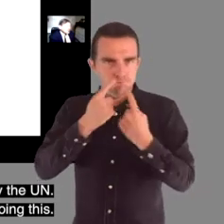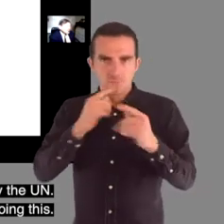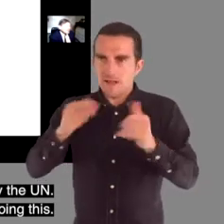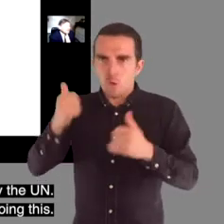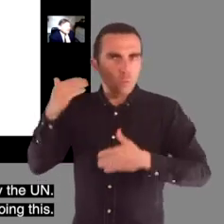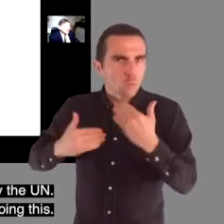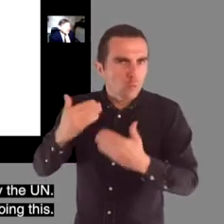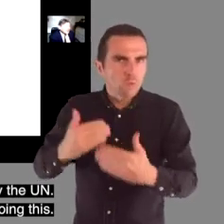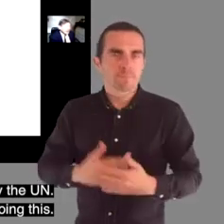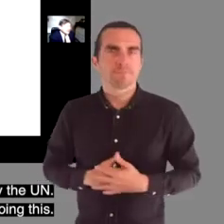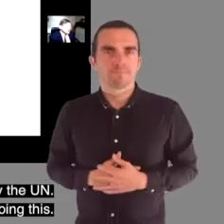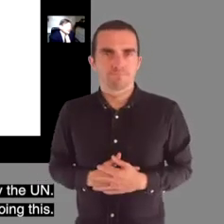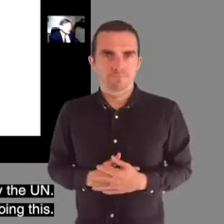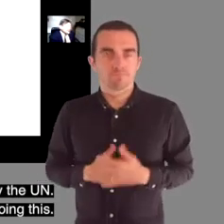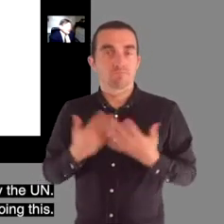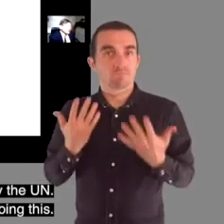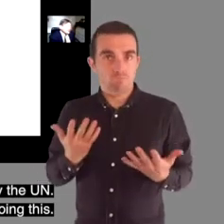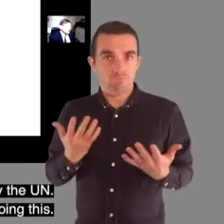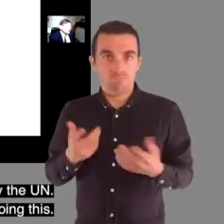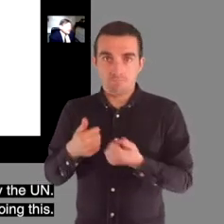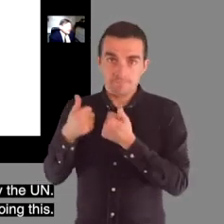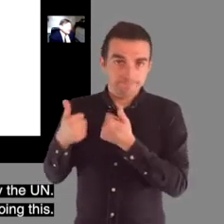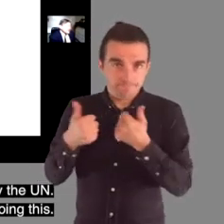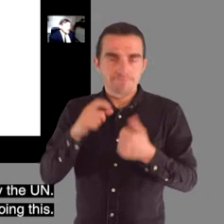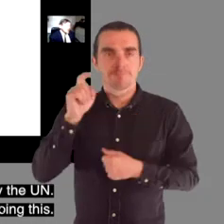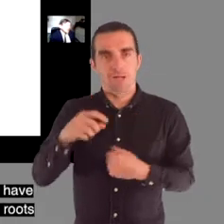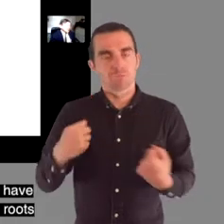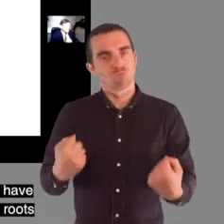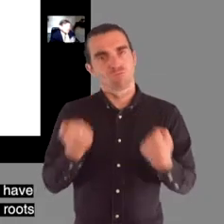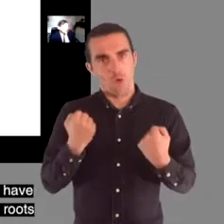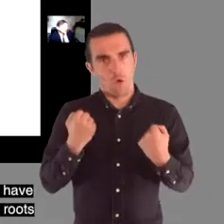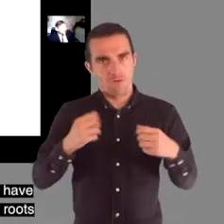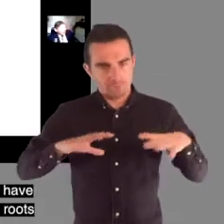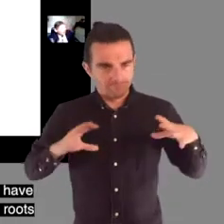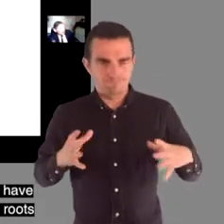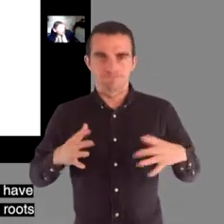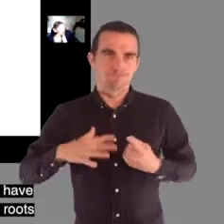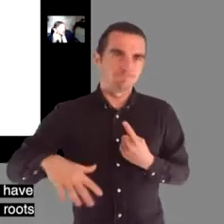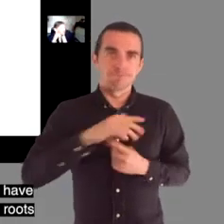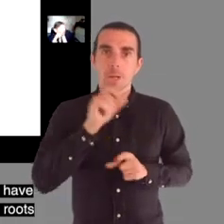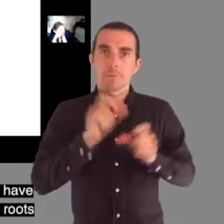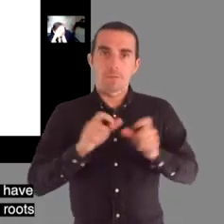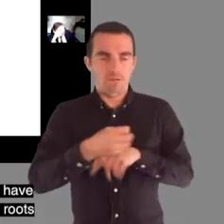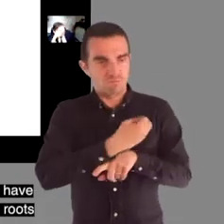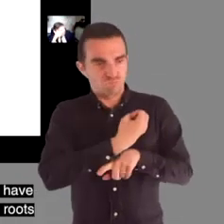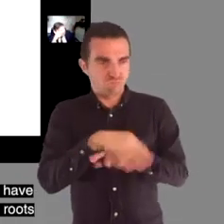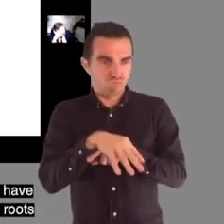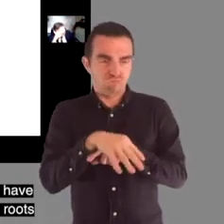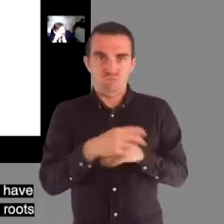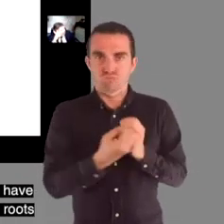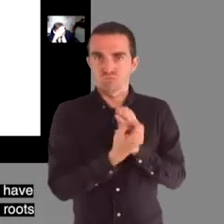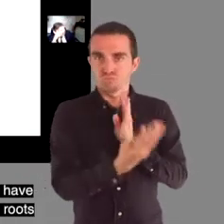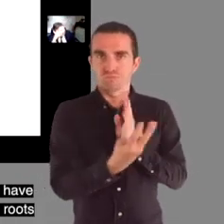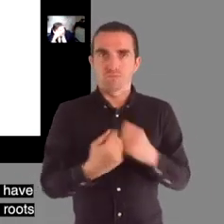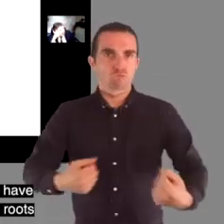recorded by the UN. So we can gain a great deal by doing this. But all of it will only work if we have built up strong,